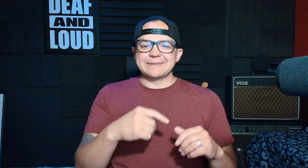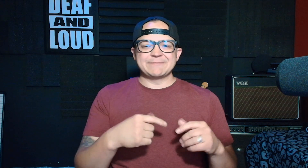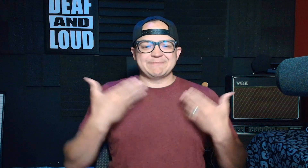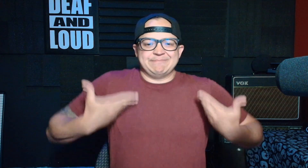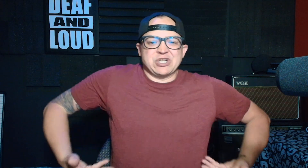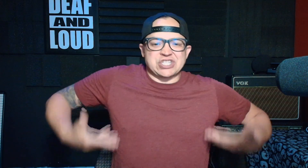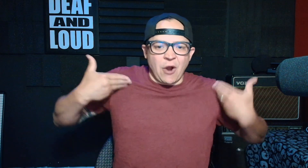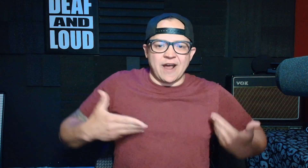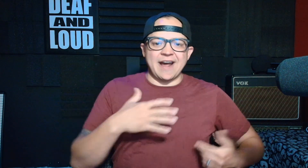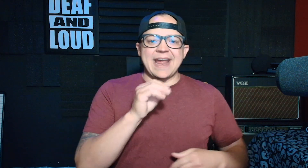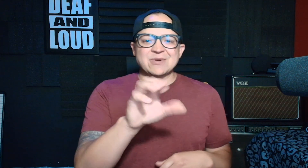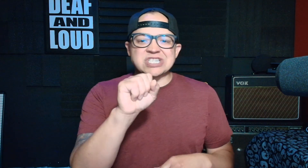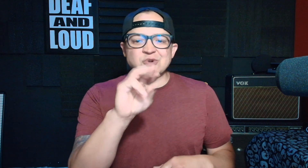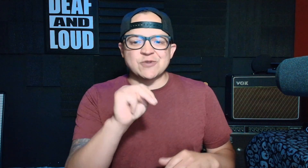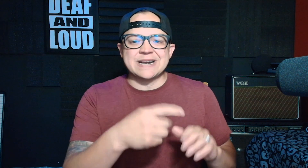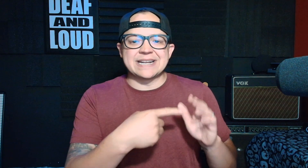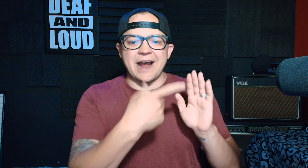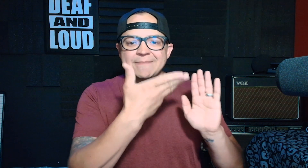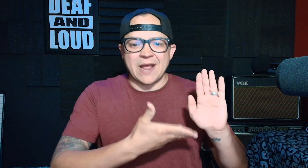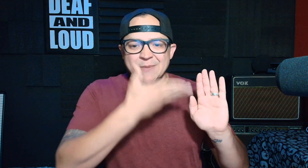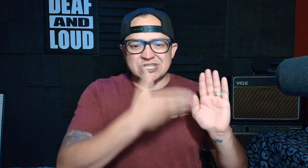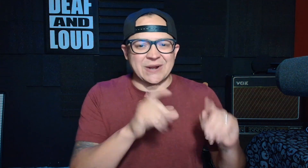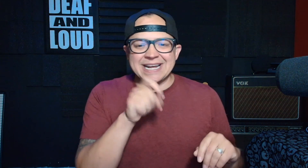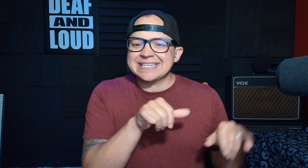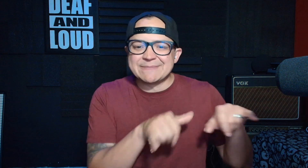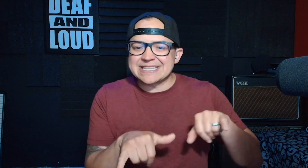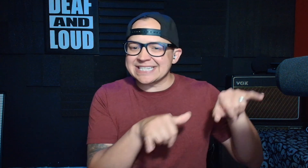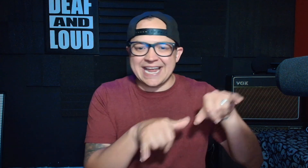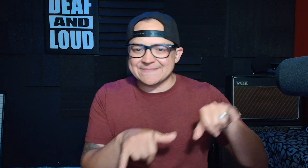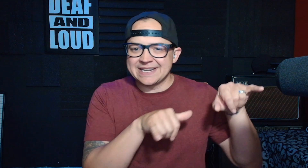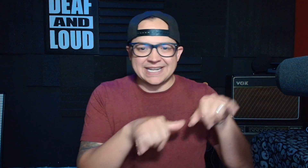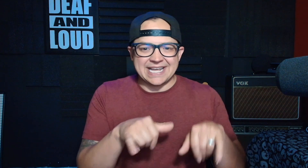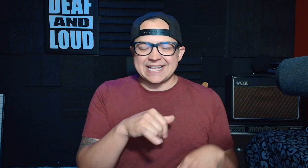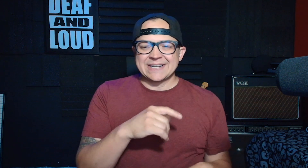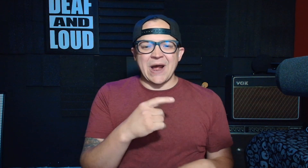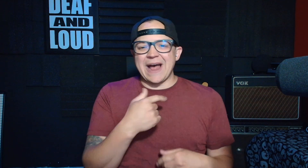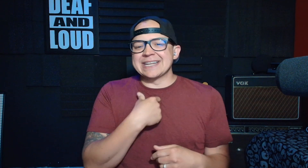your persona and your social media persona need to be the same.